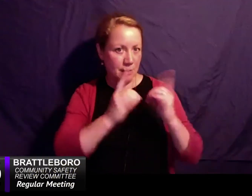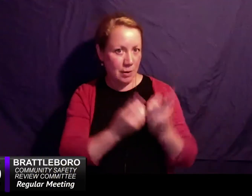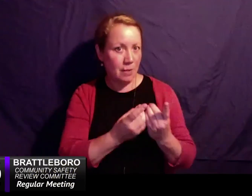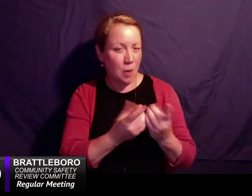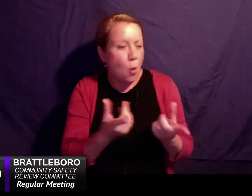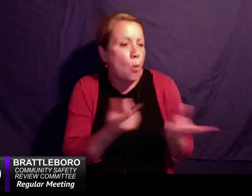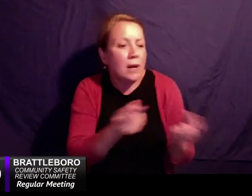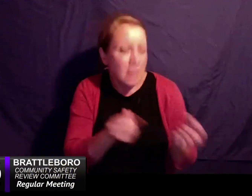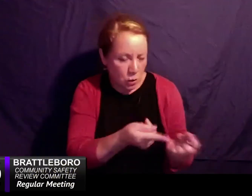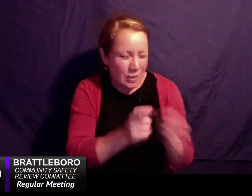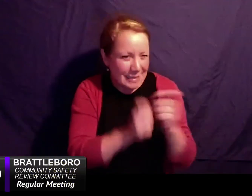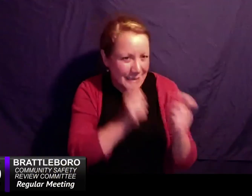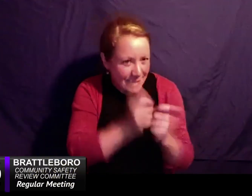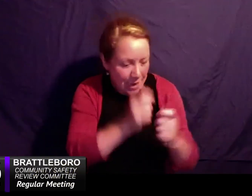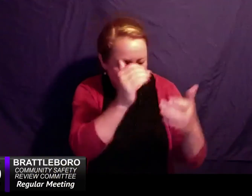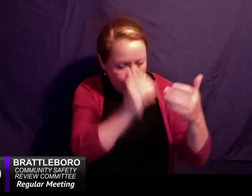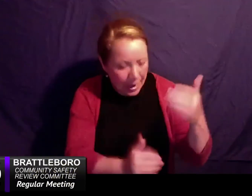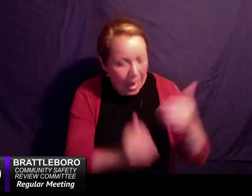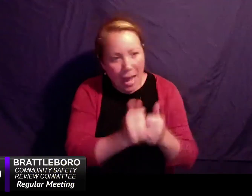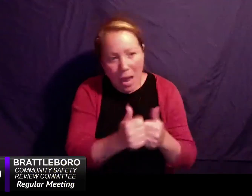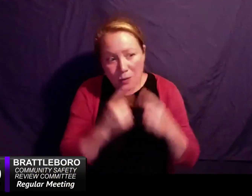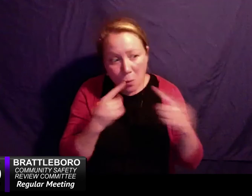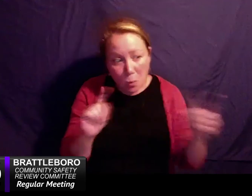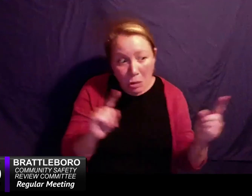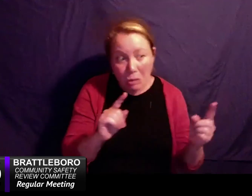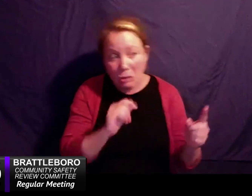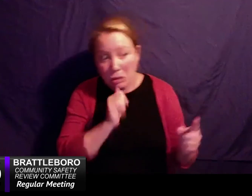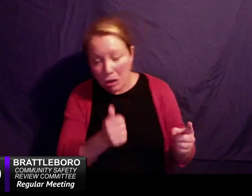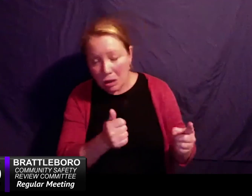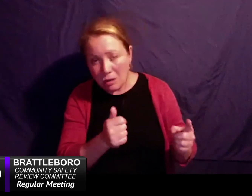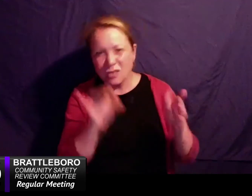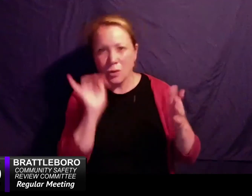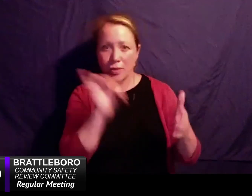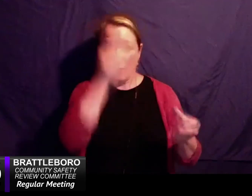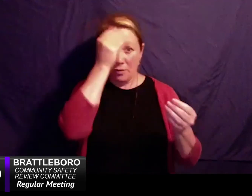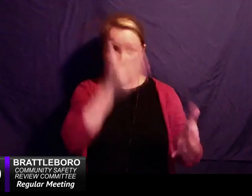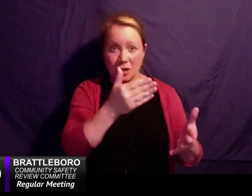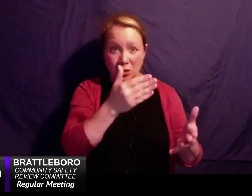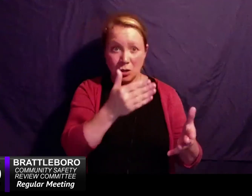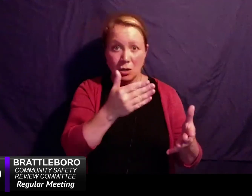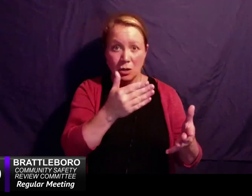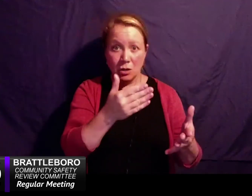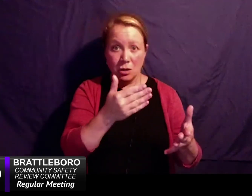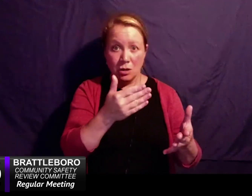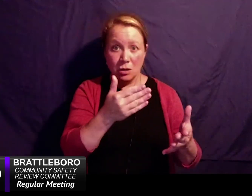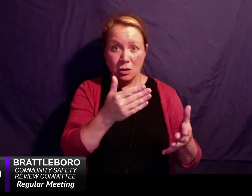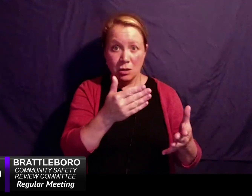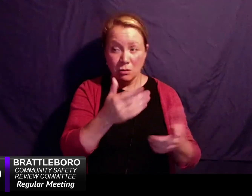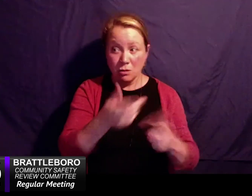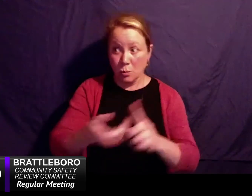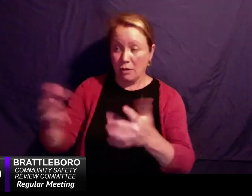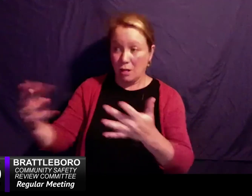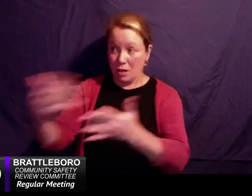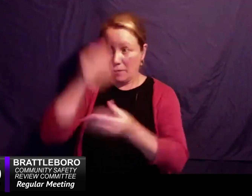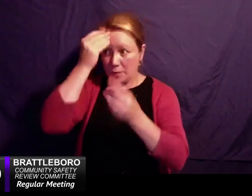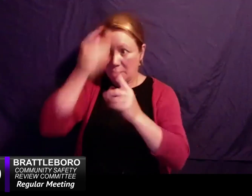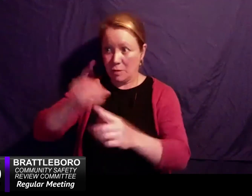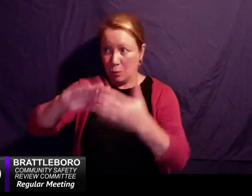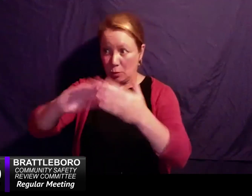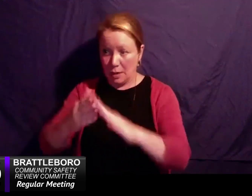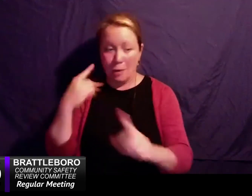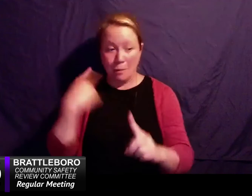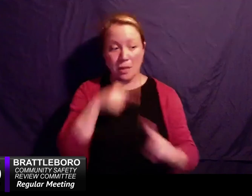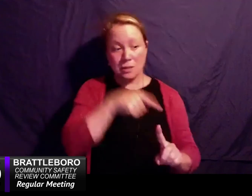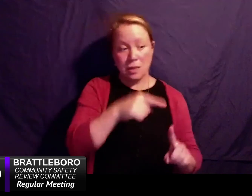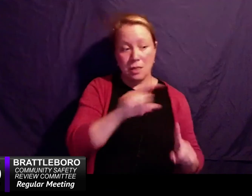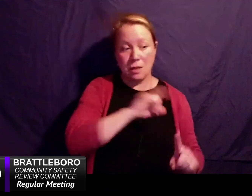doing, and how's it working? And those things, all the information from the community and all the information about the police